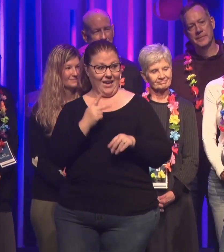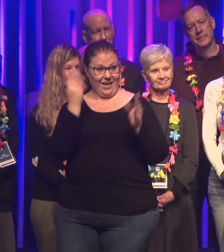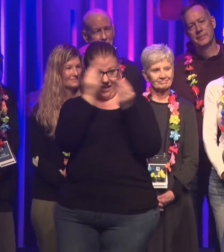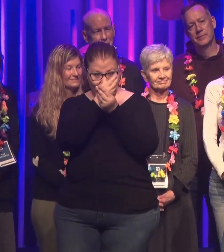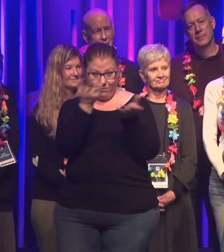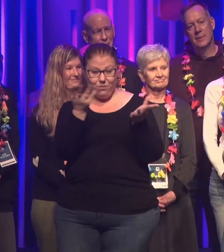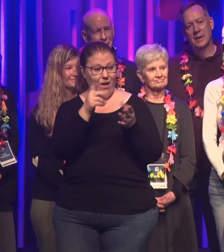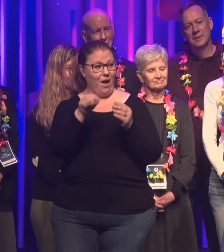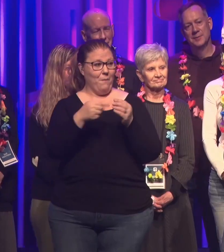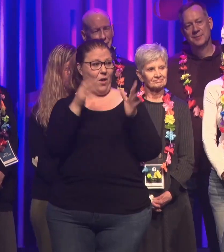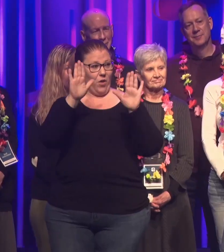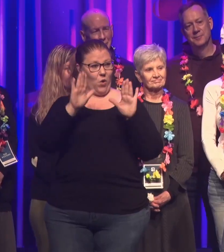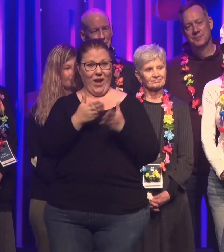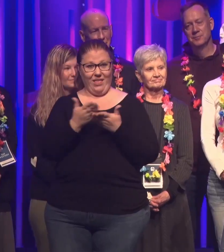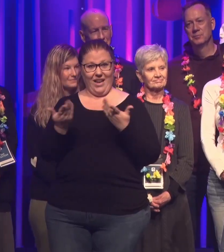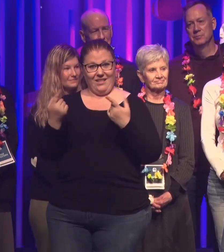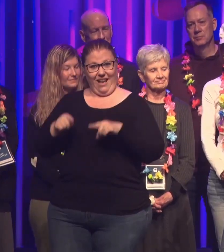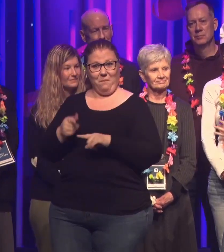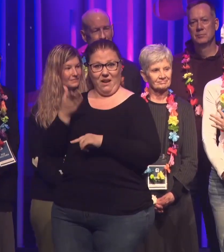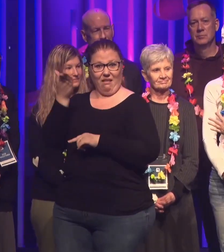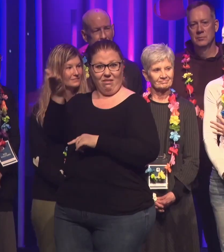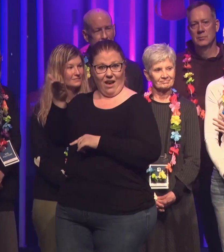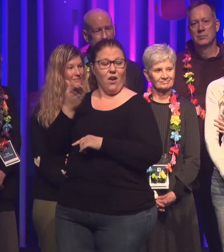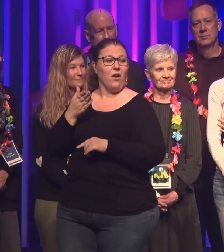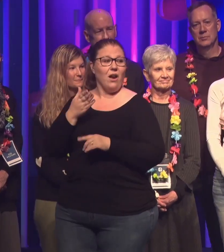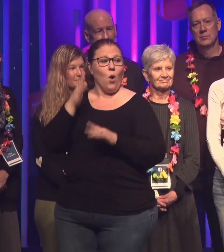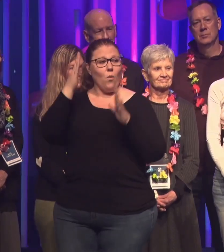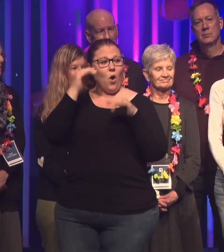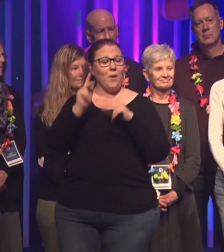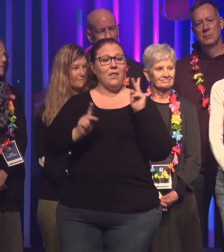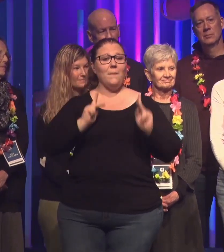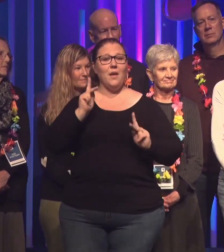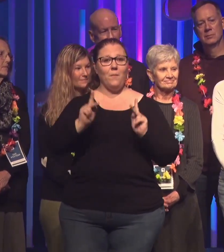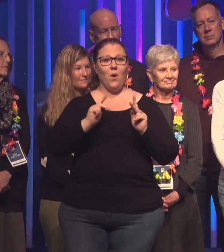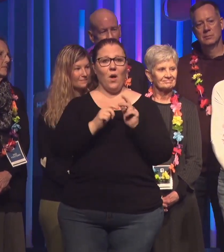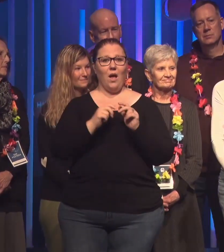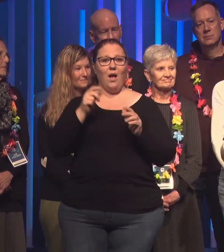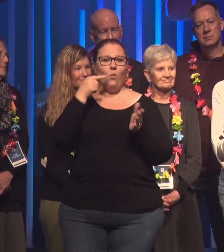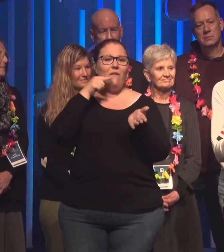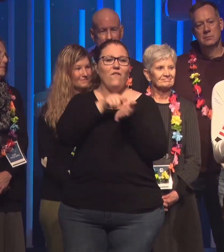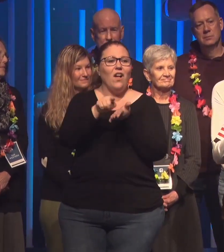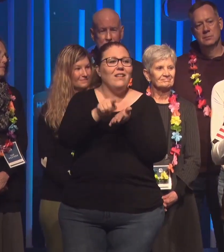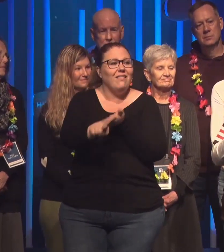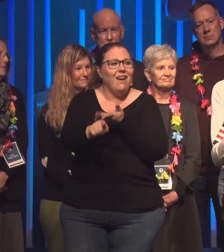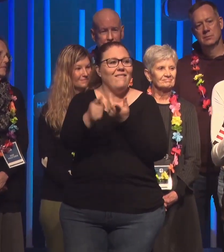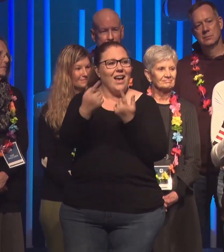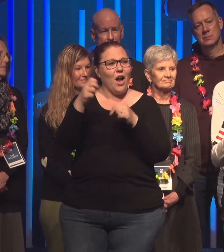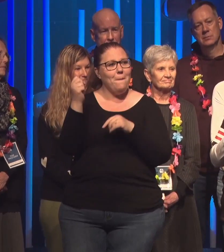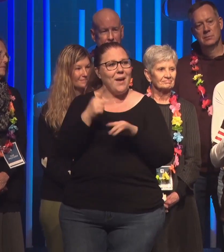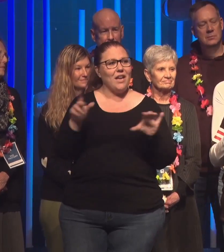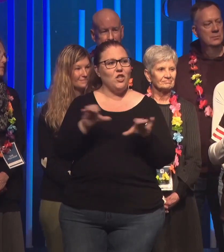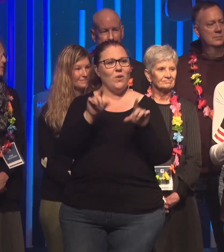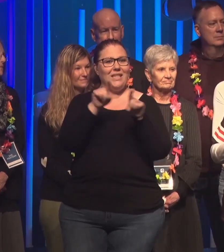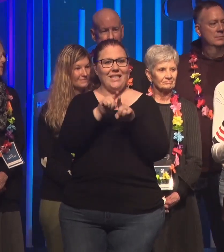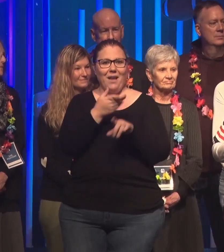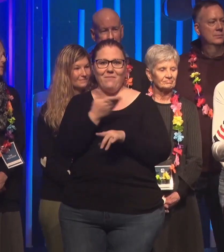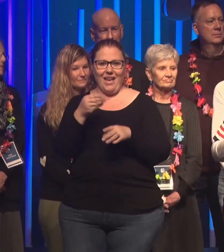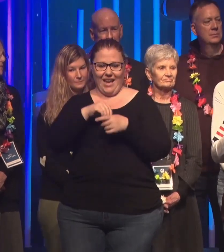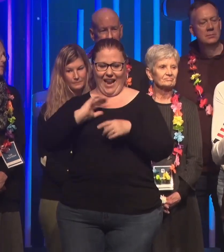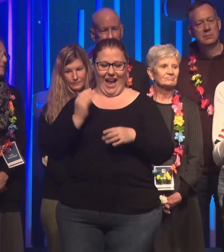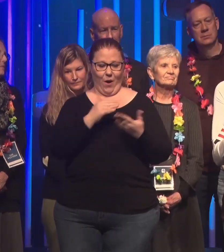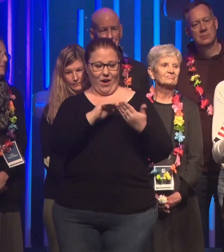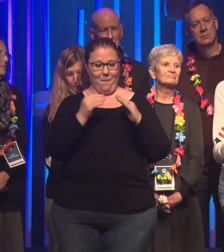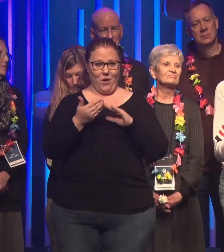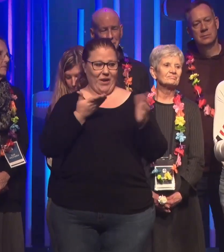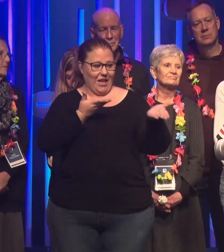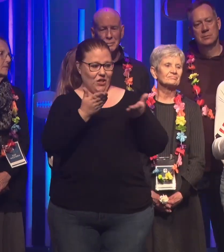what great things they're doing there. We're hoping that the people will fall in love and come back and do the same thing in our community here and serve